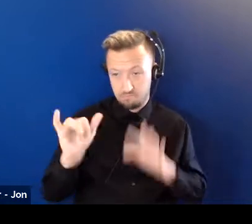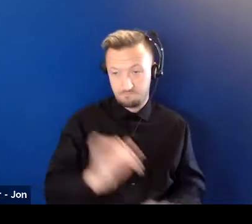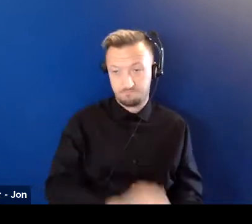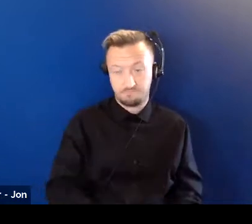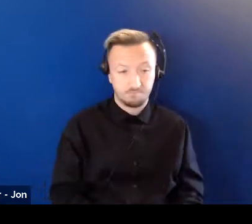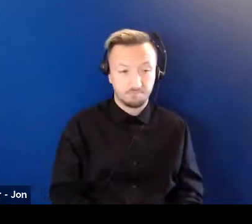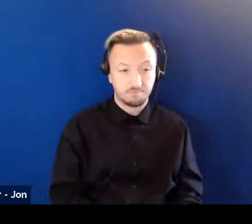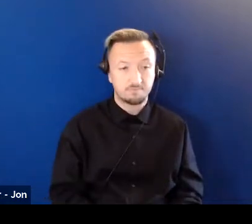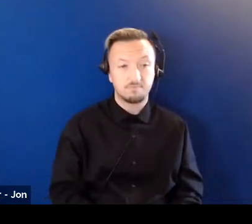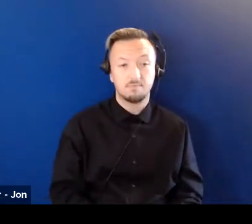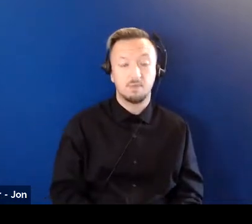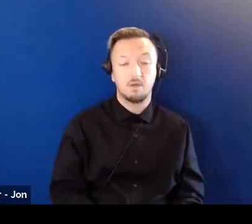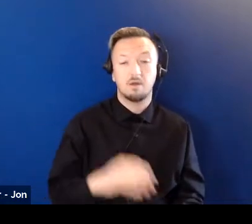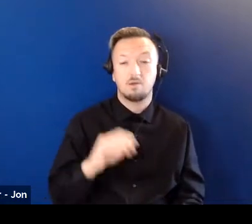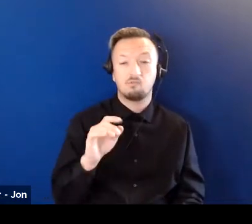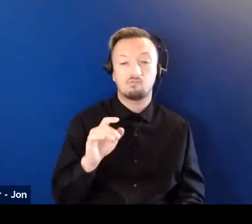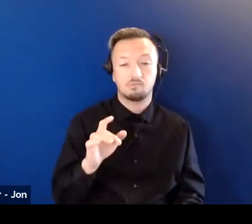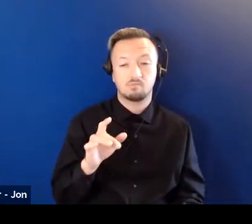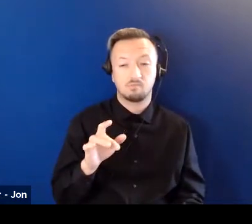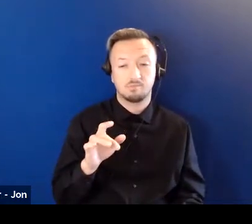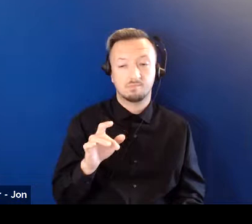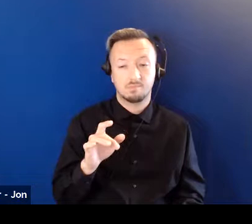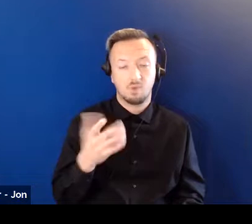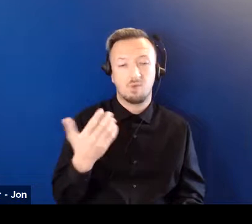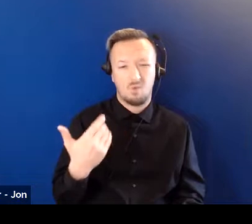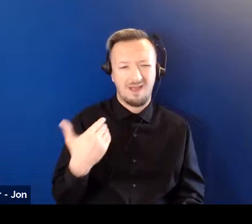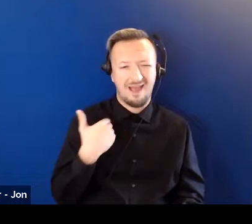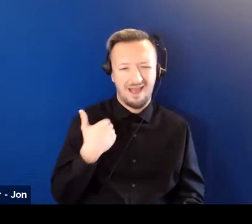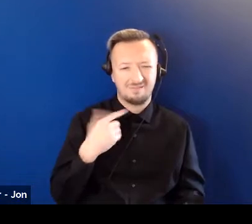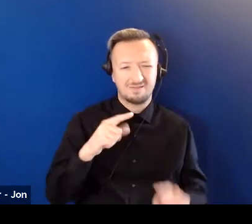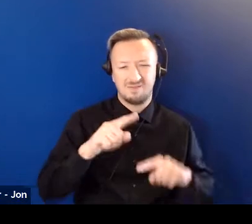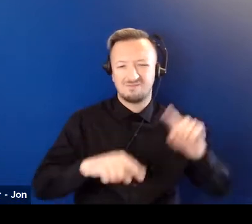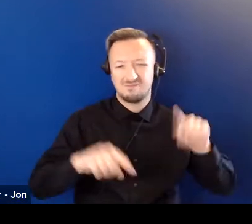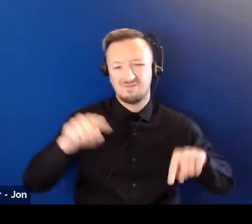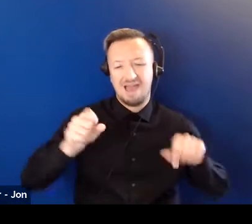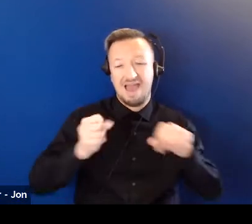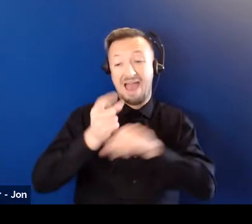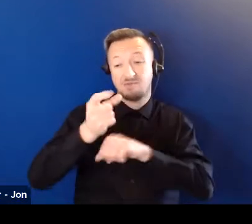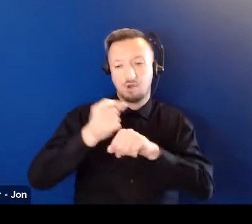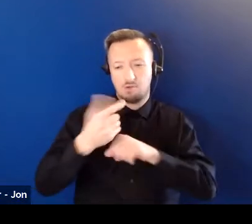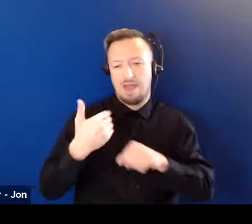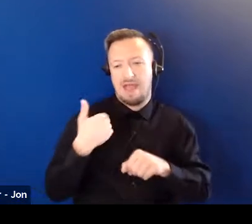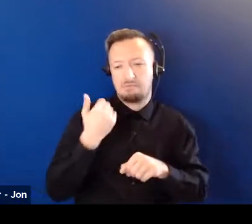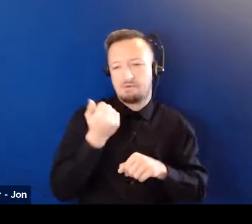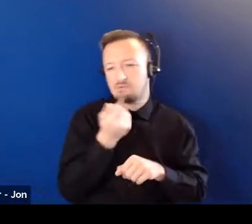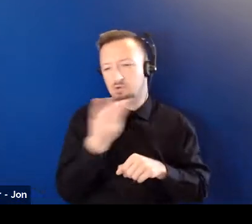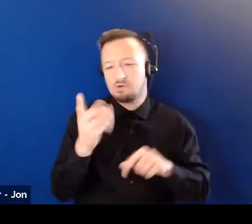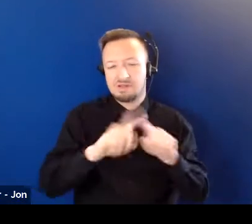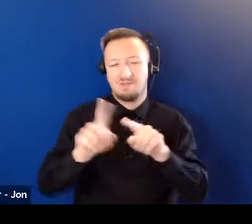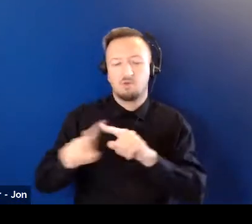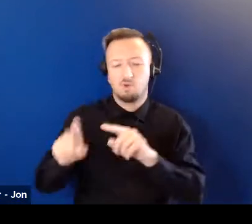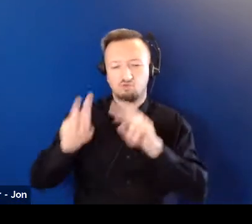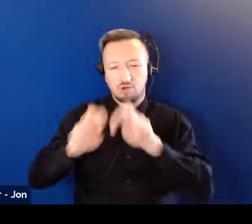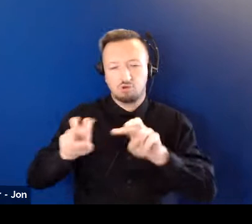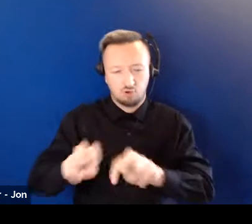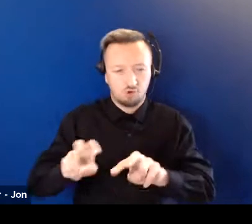But there are various research funding opportunities on an annual basis. And in particular, this one's through